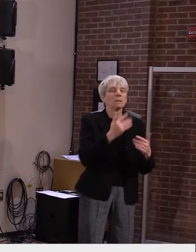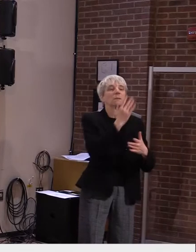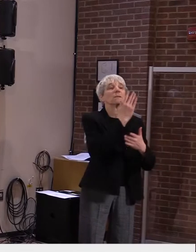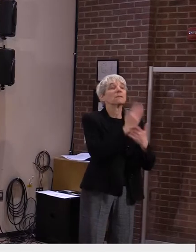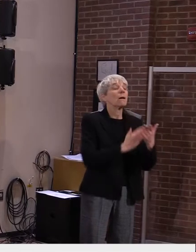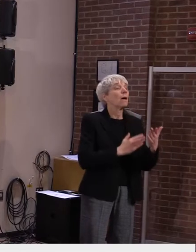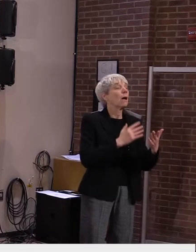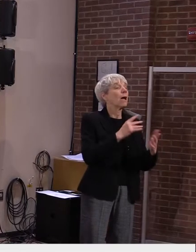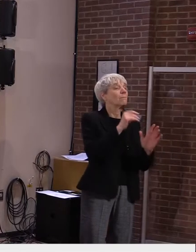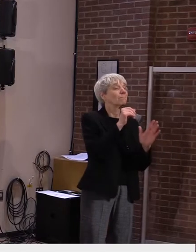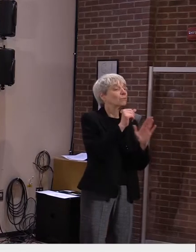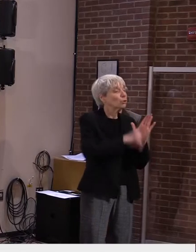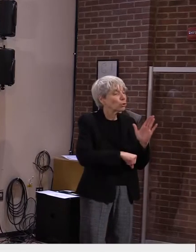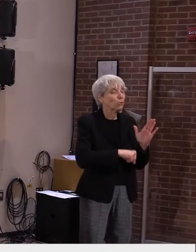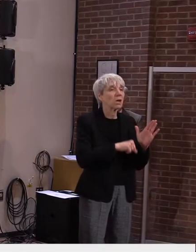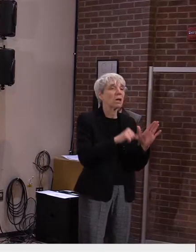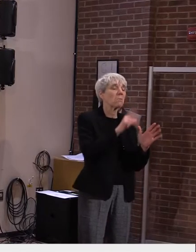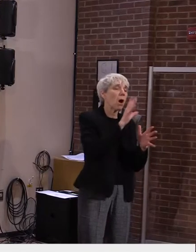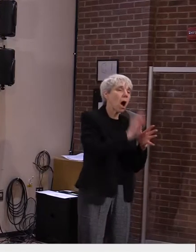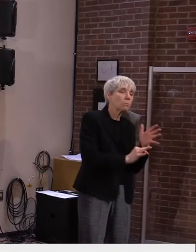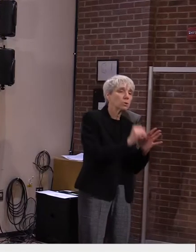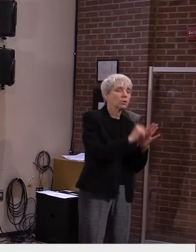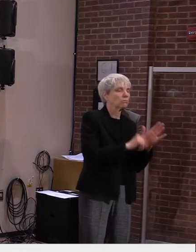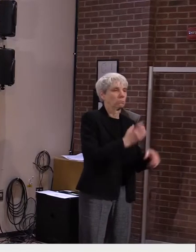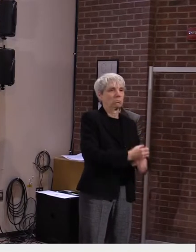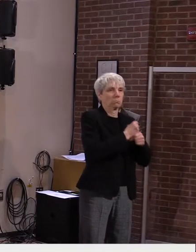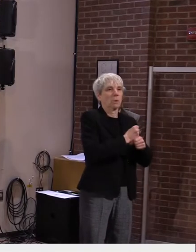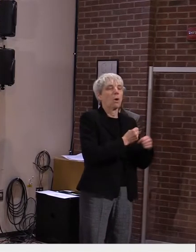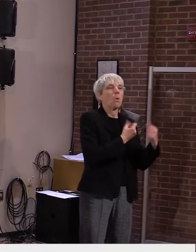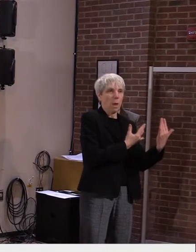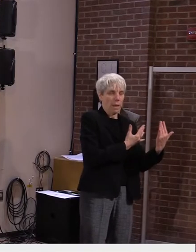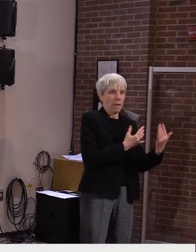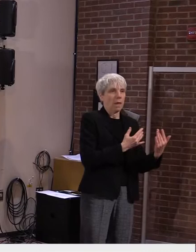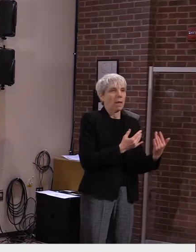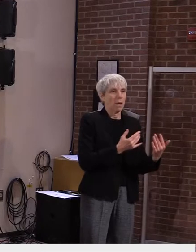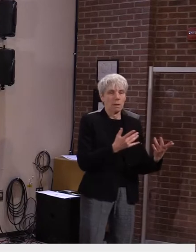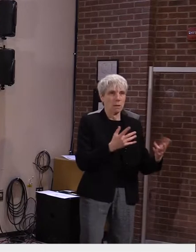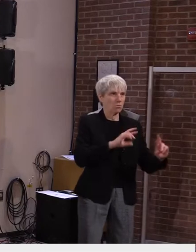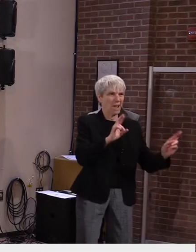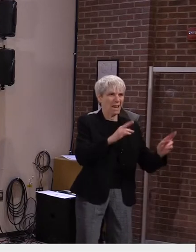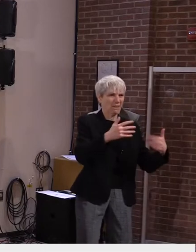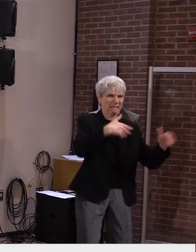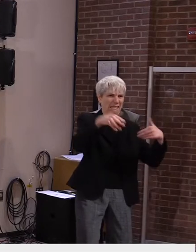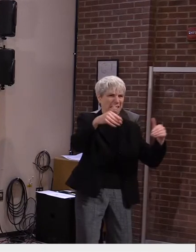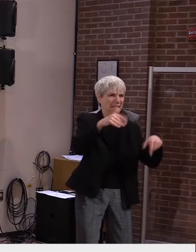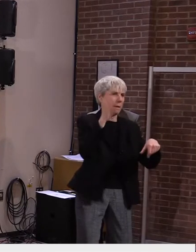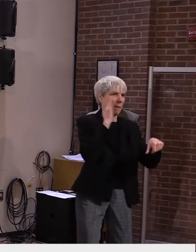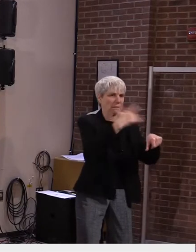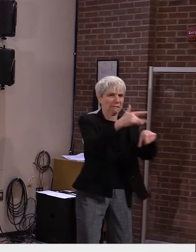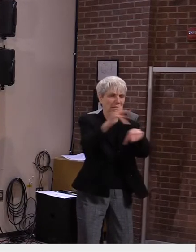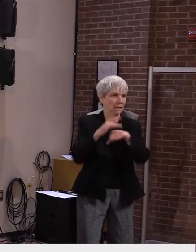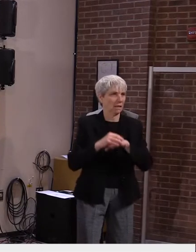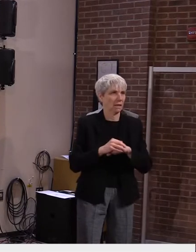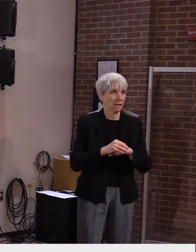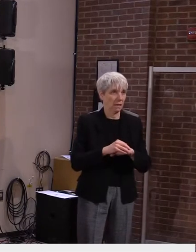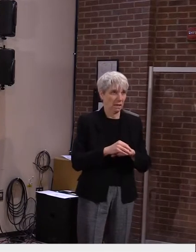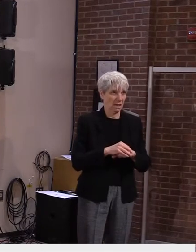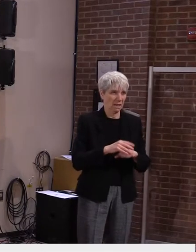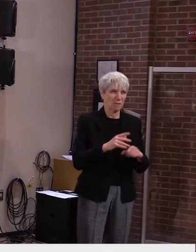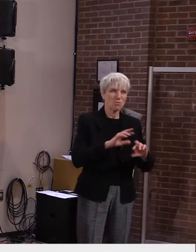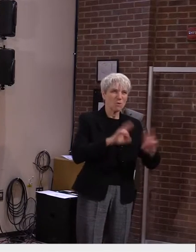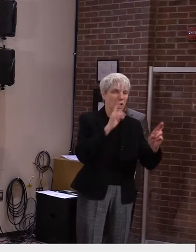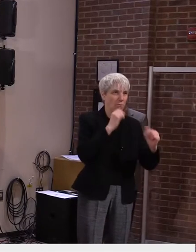ICU bed capacity. Can Vermont handle another surge in cases even before